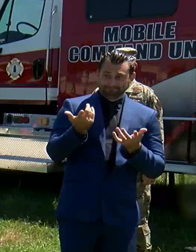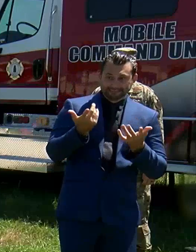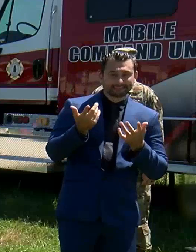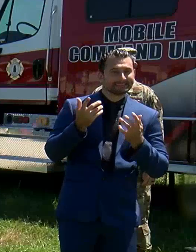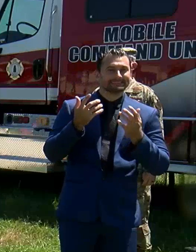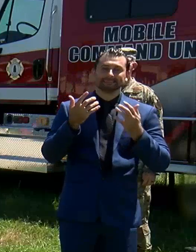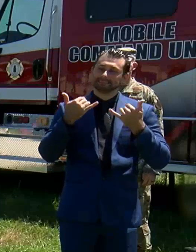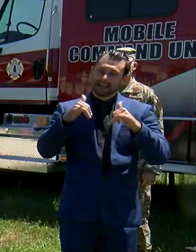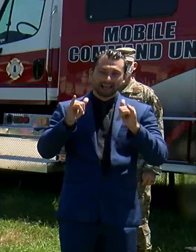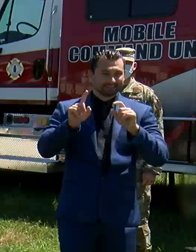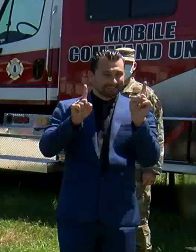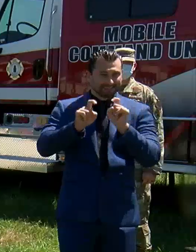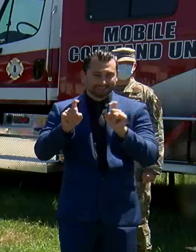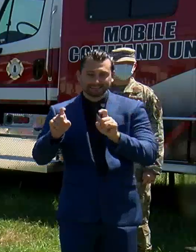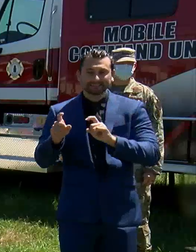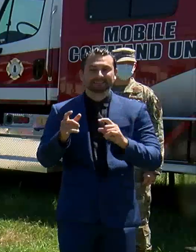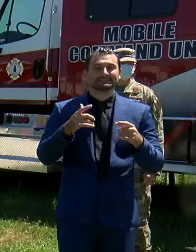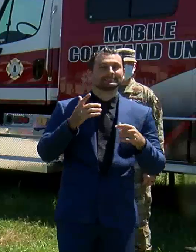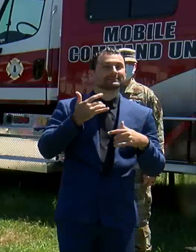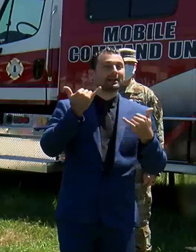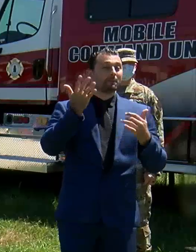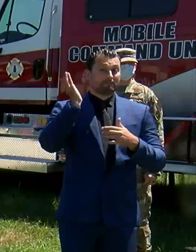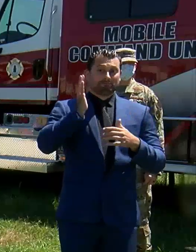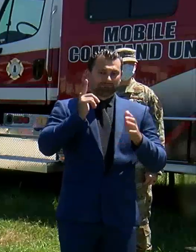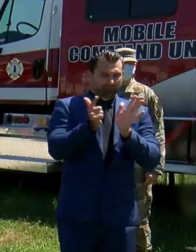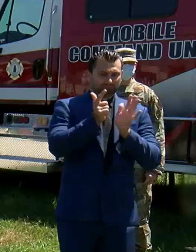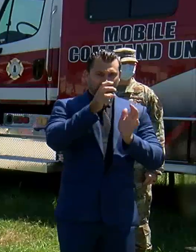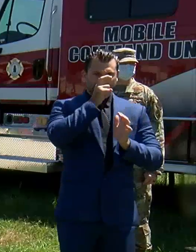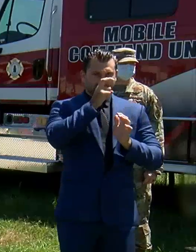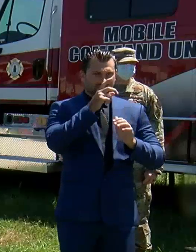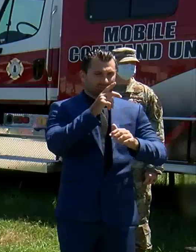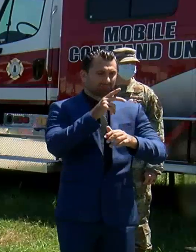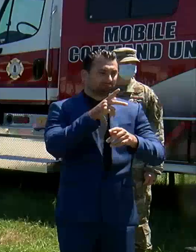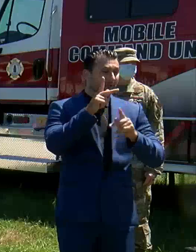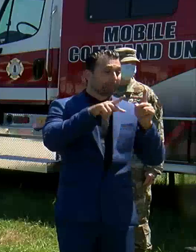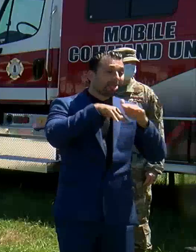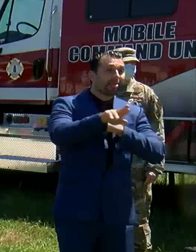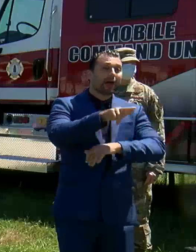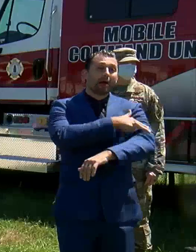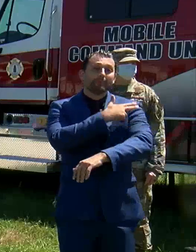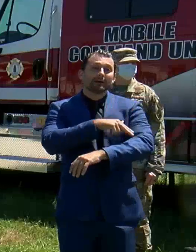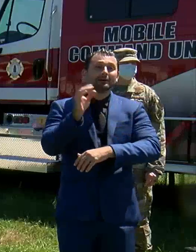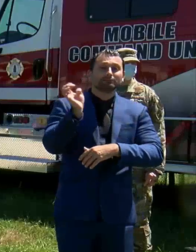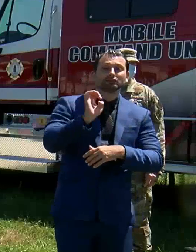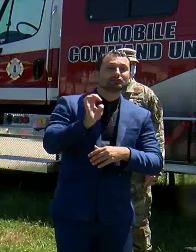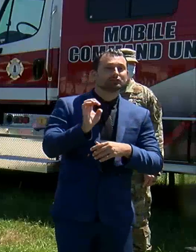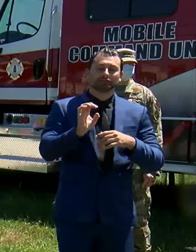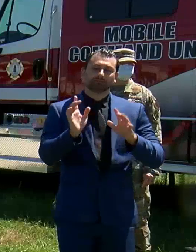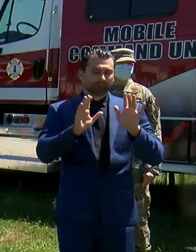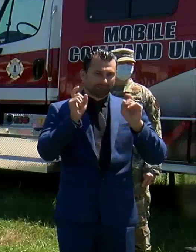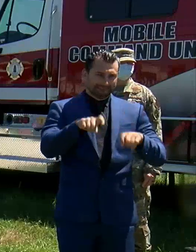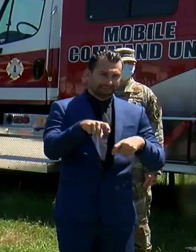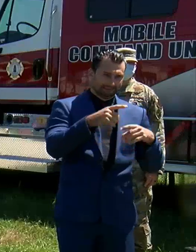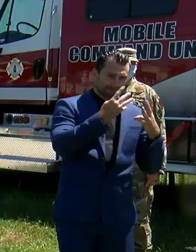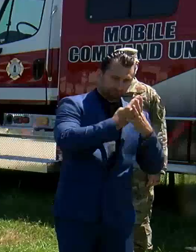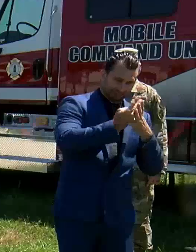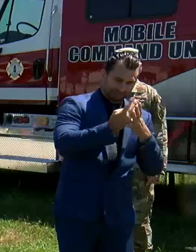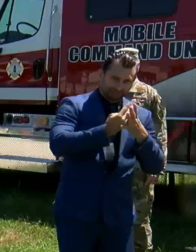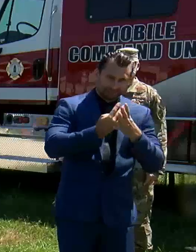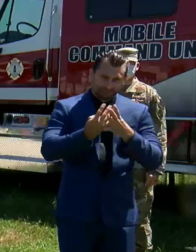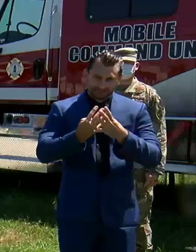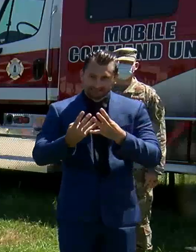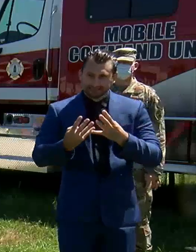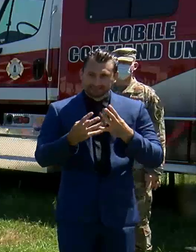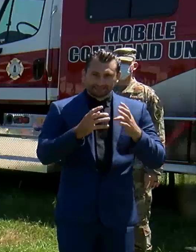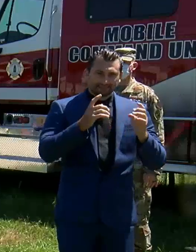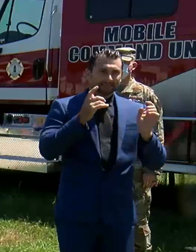had to be done for each staff member. The problem is you don't always show symptoms when you're infected. And so you can do the temperature